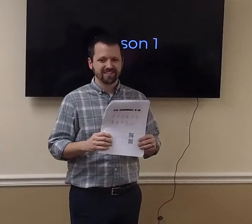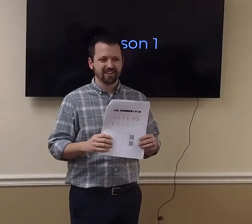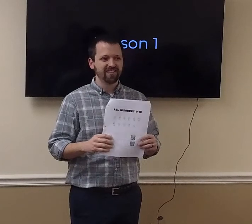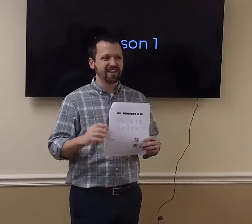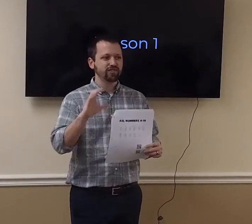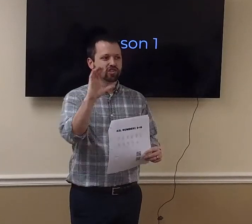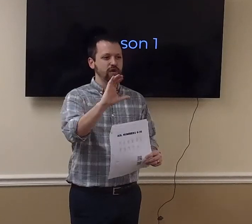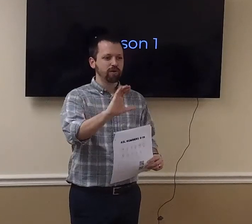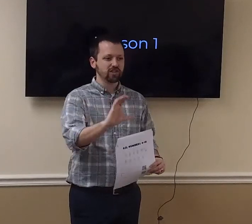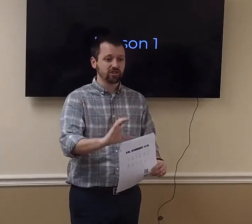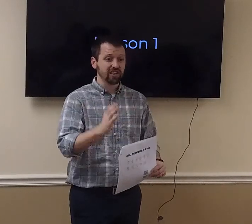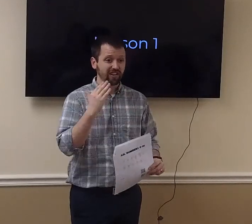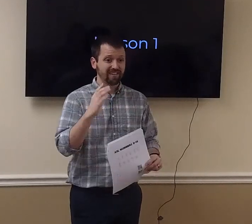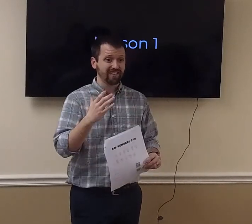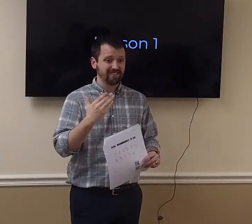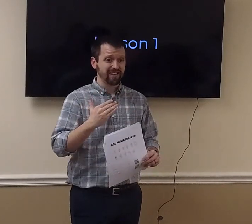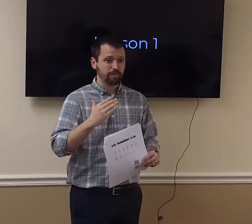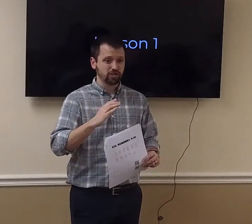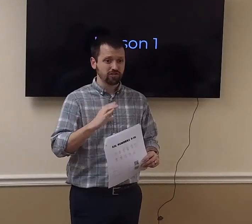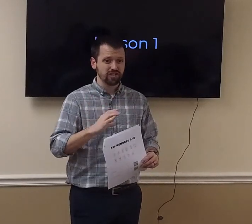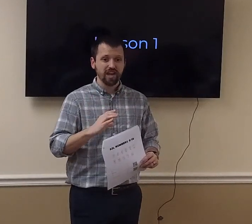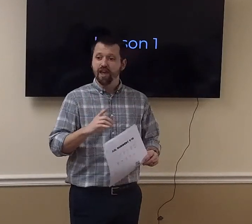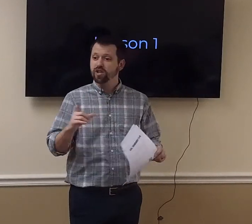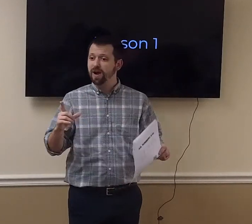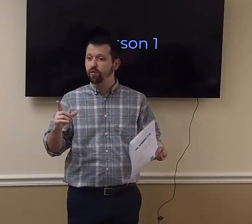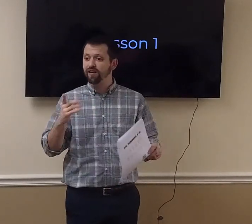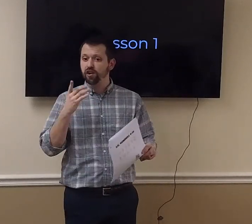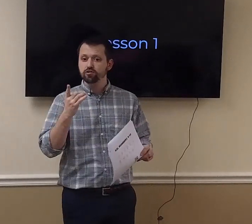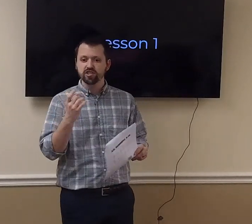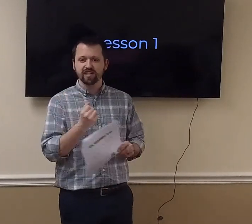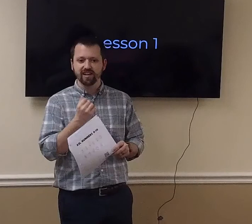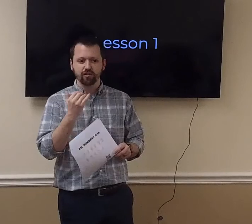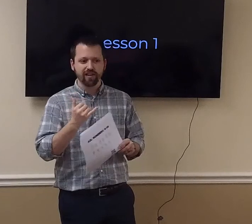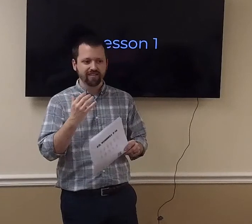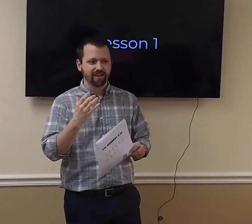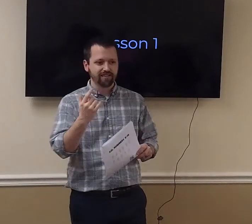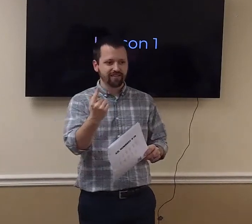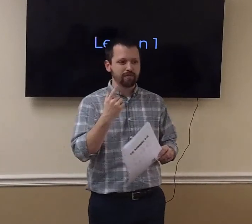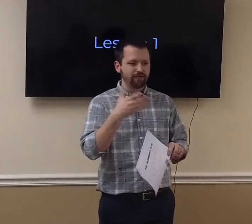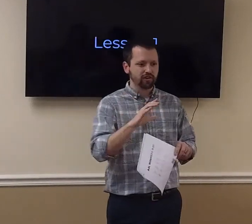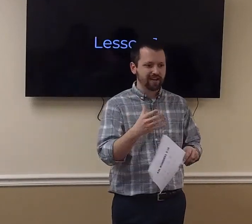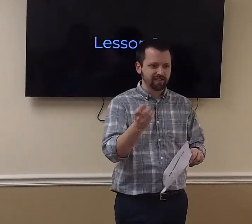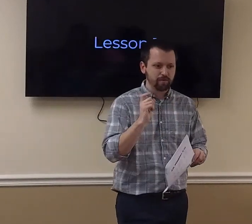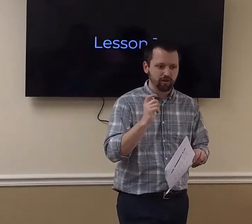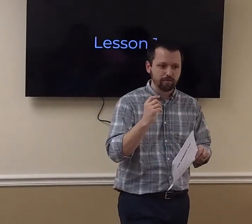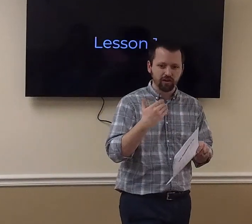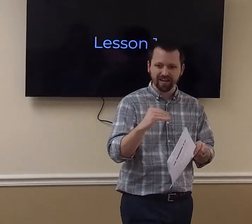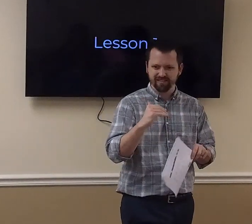So instead of just doing pictures like the last lessons had pictures, and which by the way, if you're interested in getting those last lessons, see me after class and give me your email and I can send them